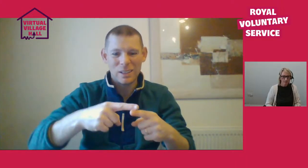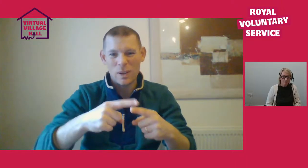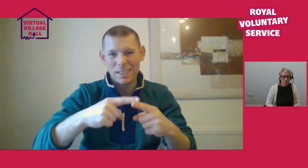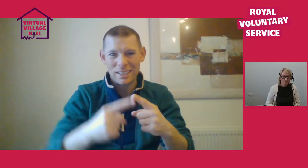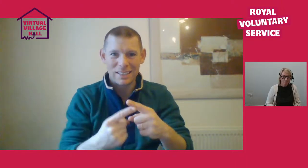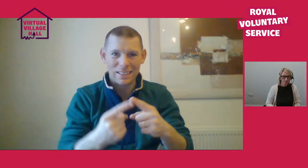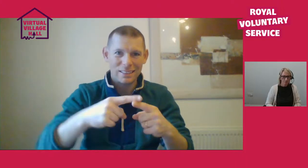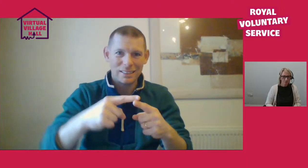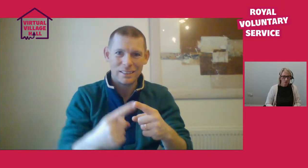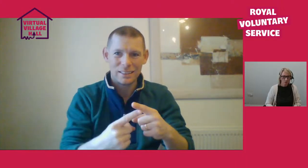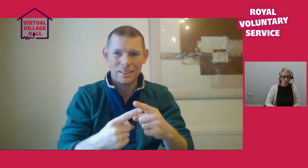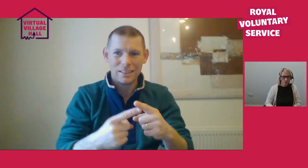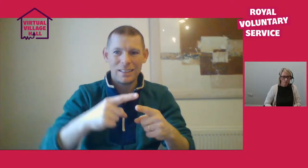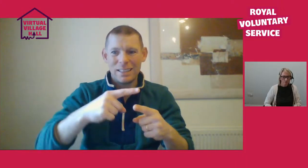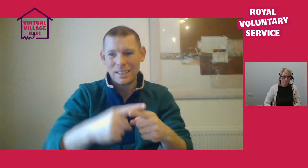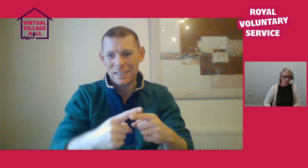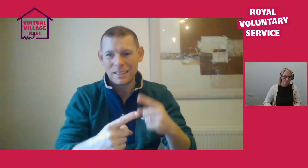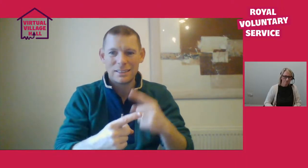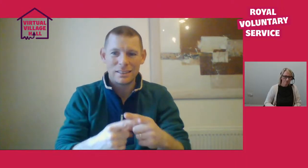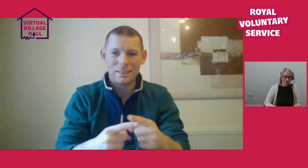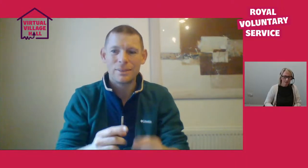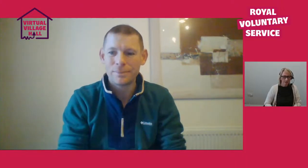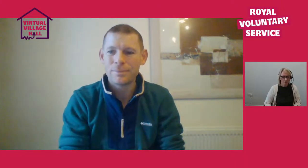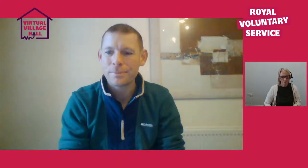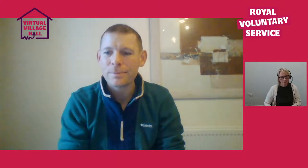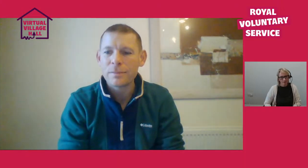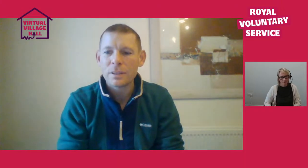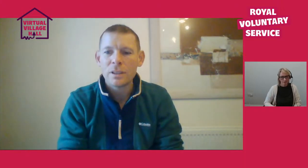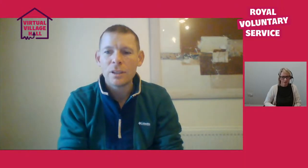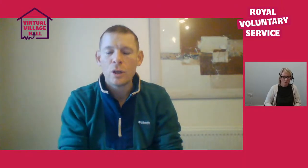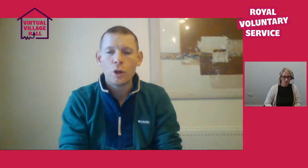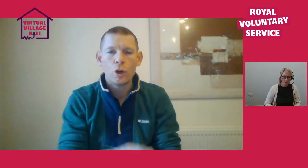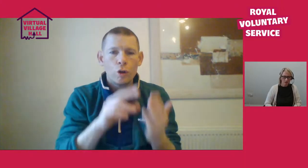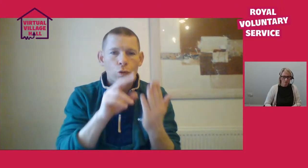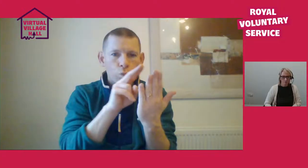Knitting, or kind of this